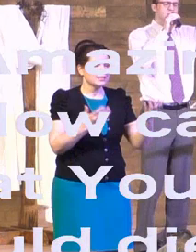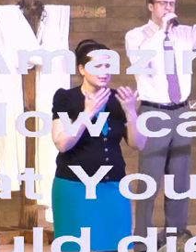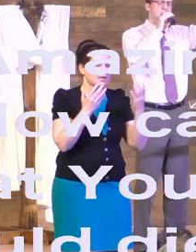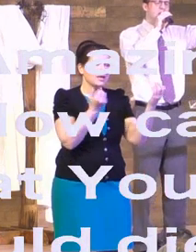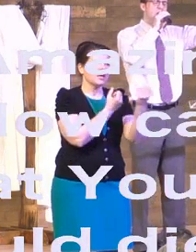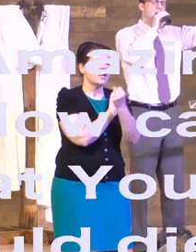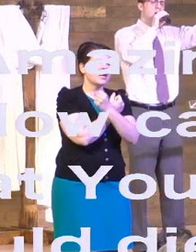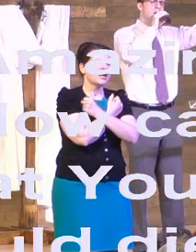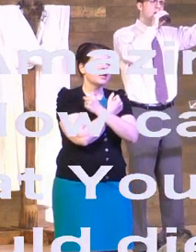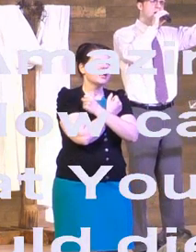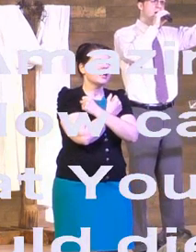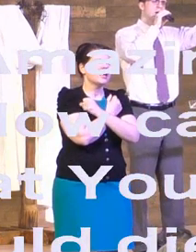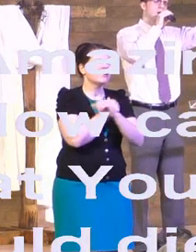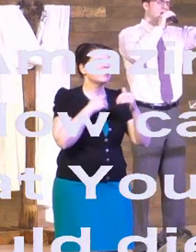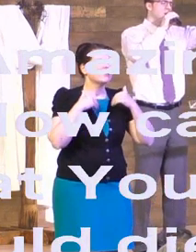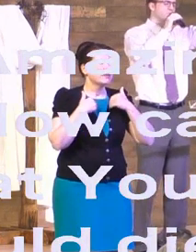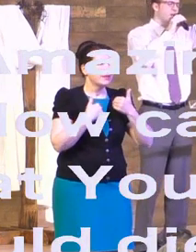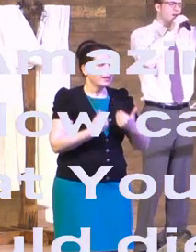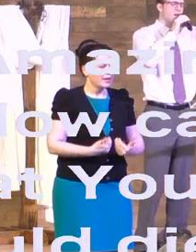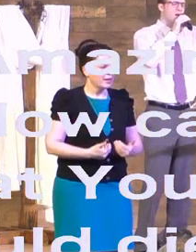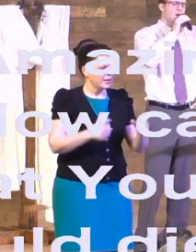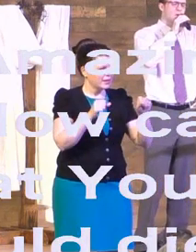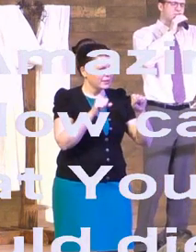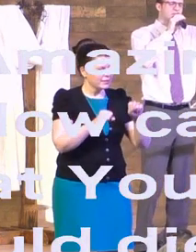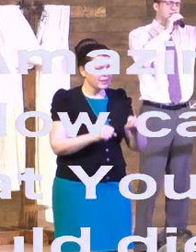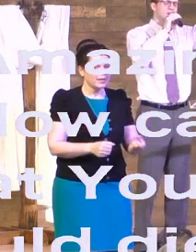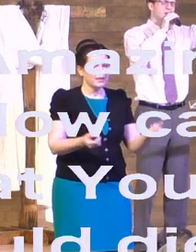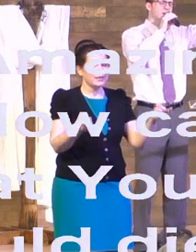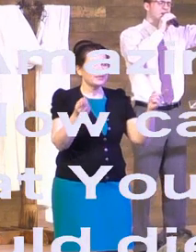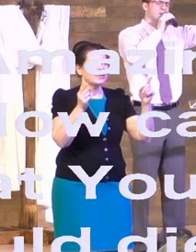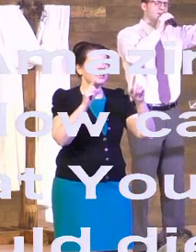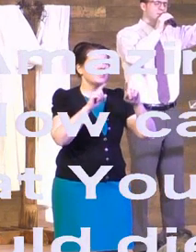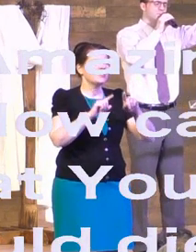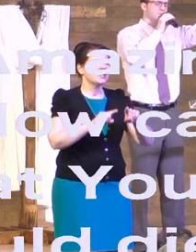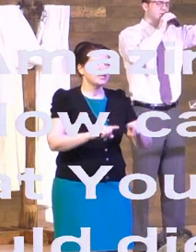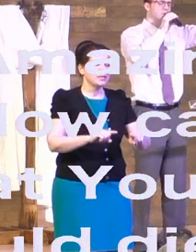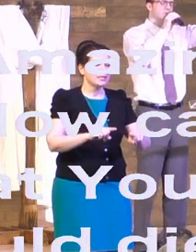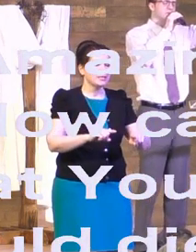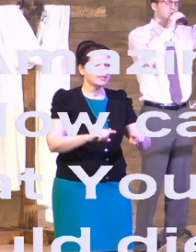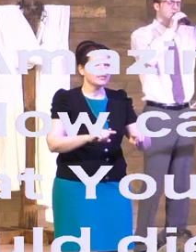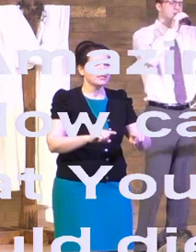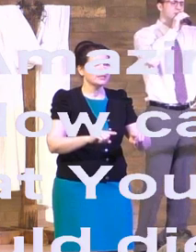Amazing love, how can it be